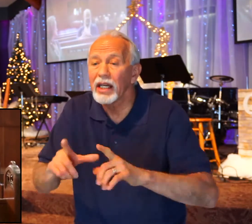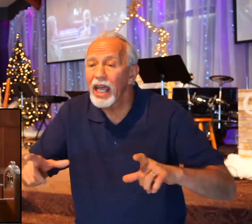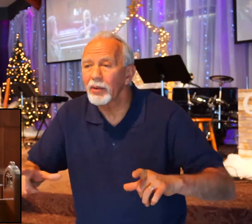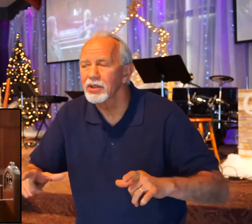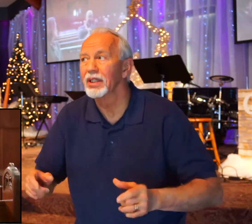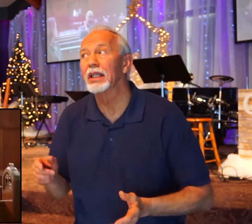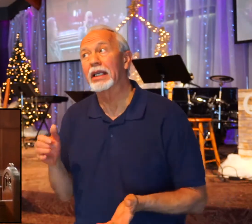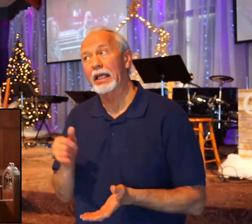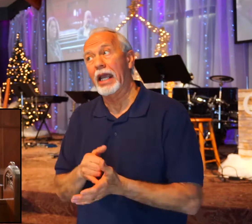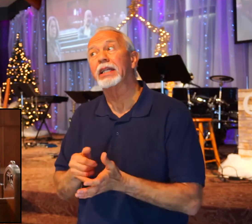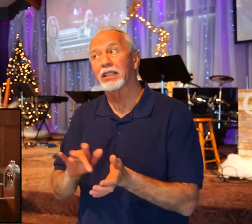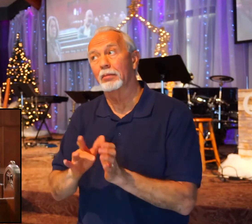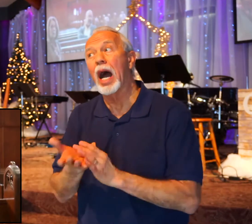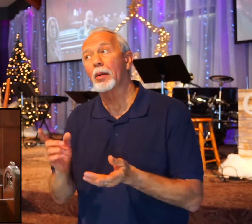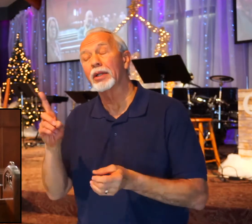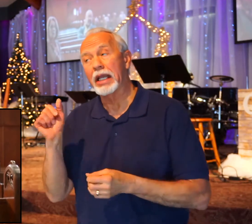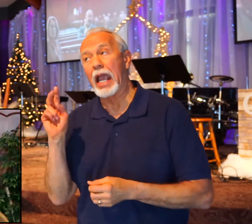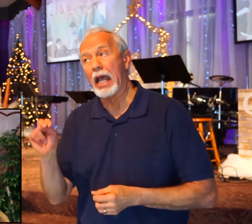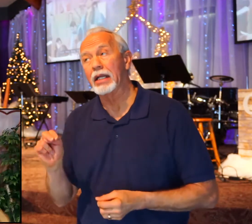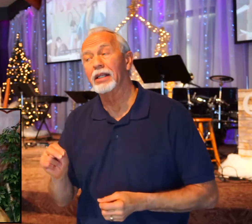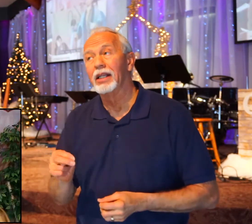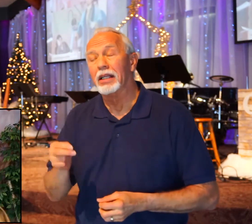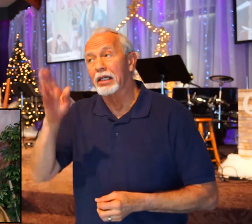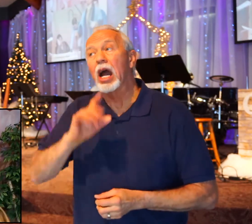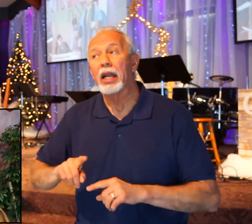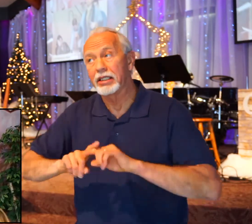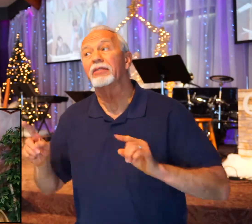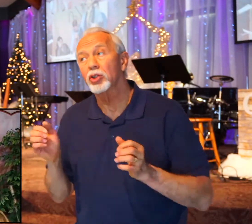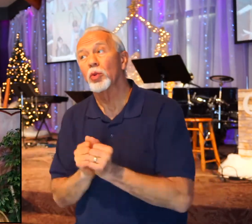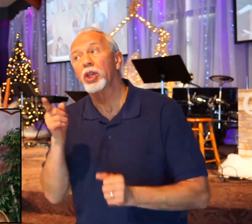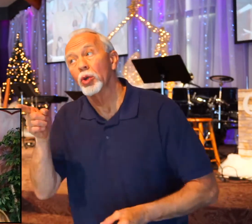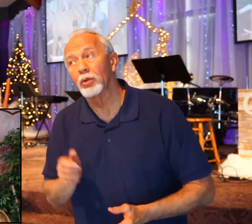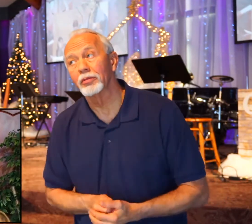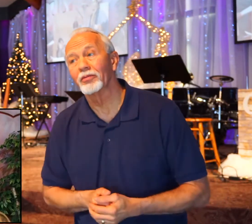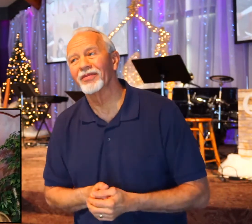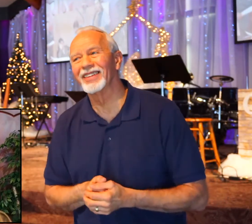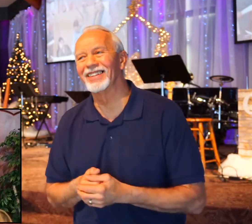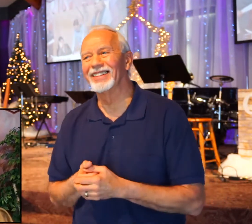Bible, Dan. God may beg to differ with you.